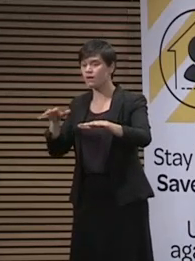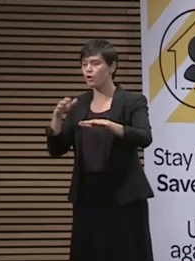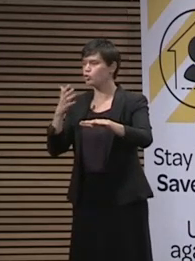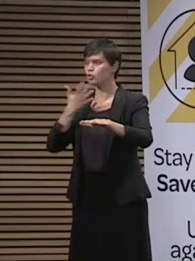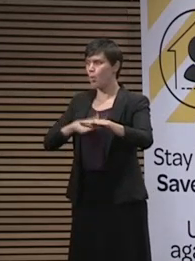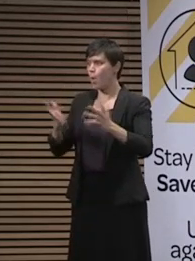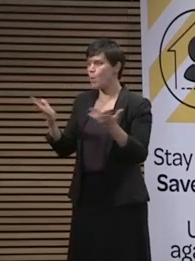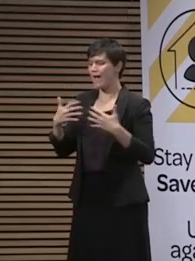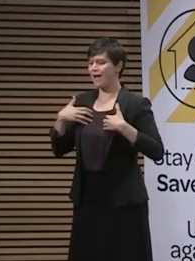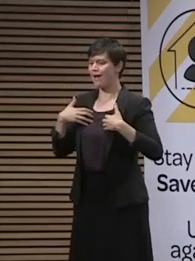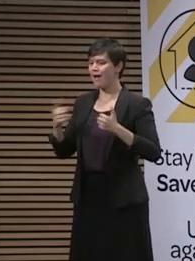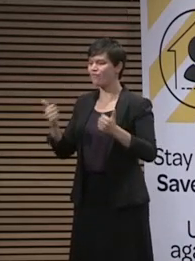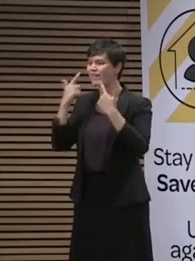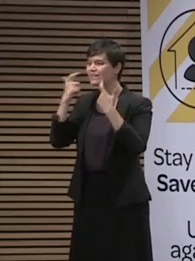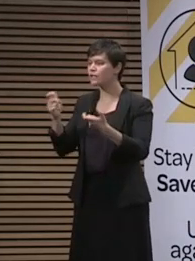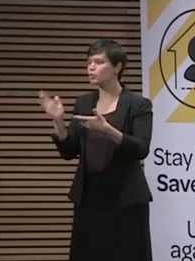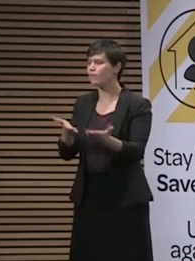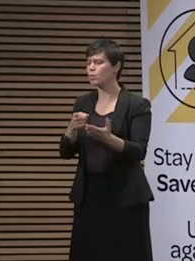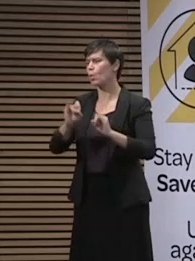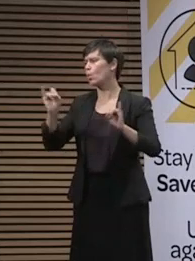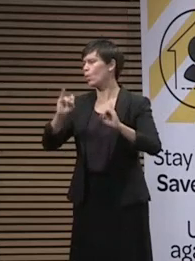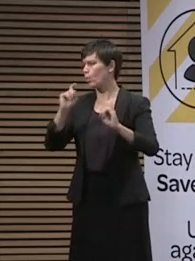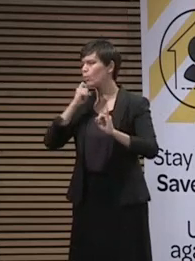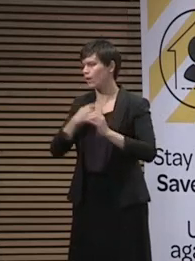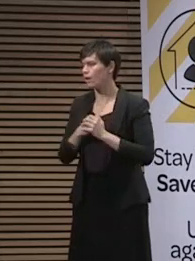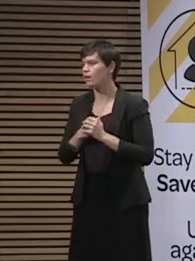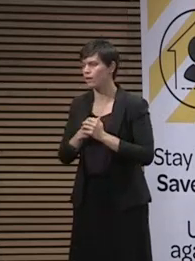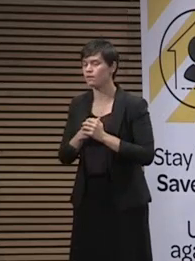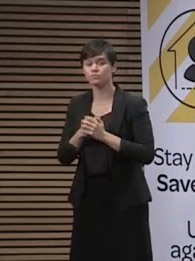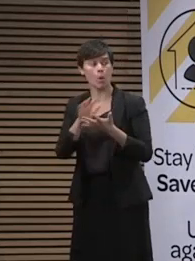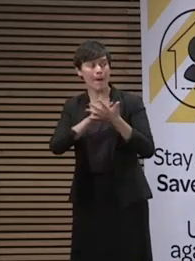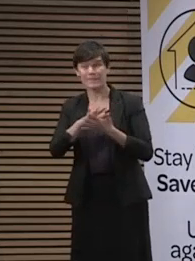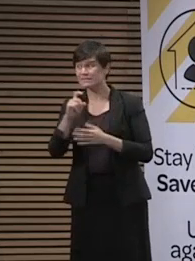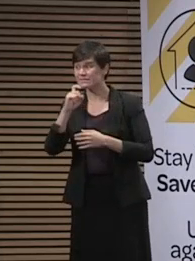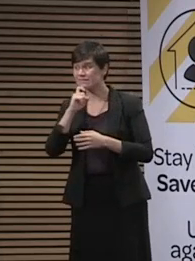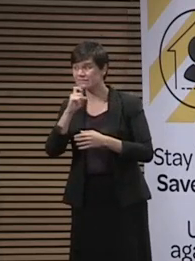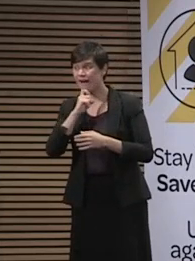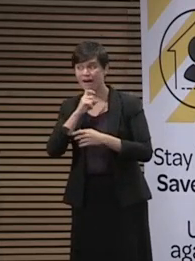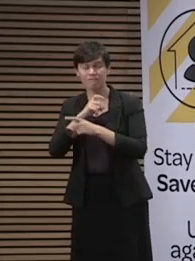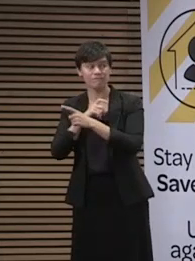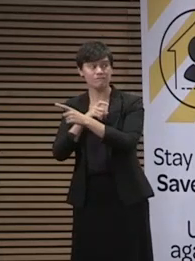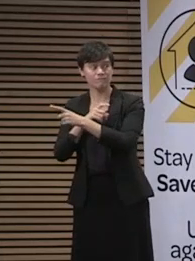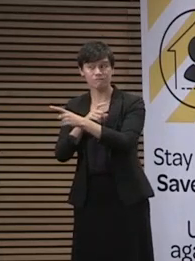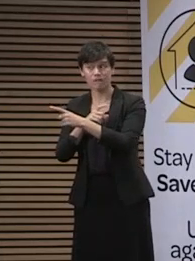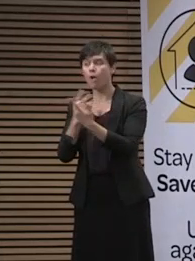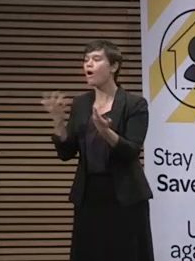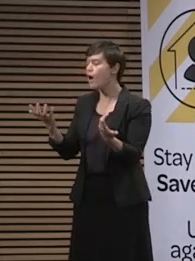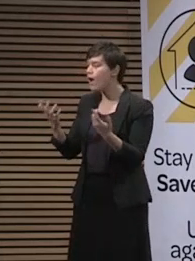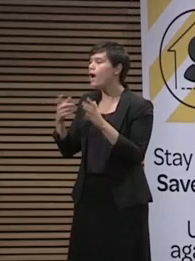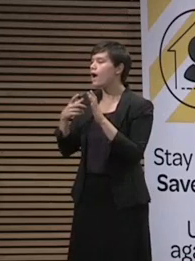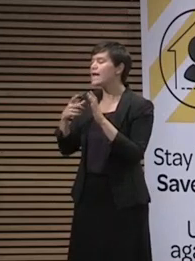institutions. Yep. Saying that the support person could stay on if the staff, if they use... I'm saying that staff will apply their discretion, but the